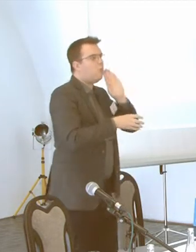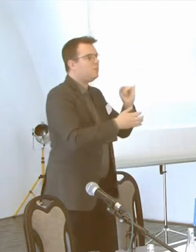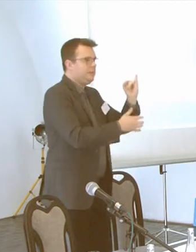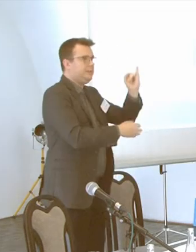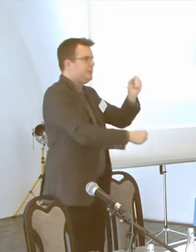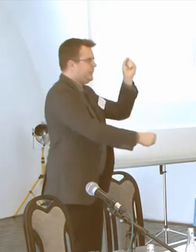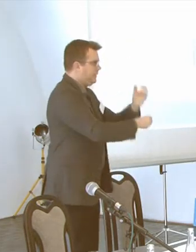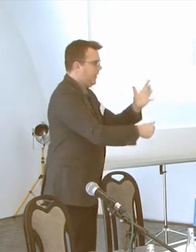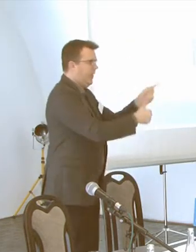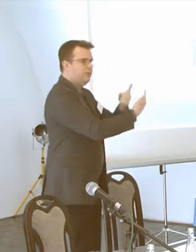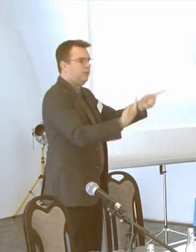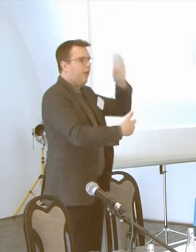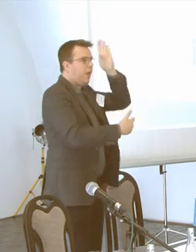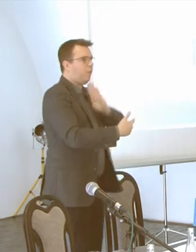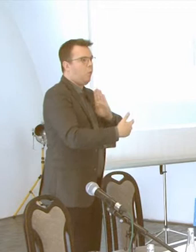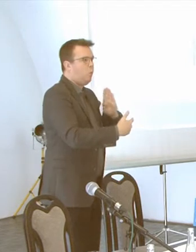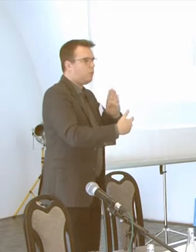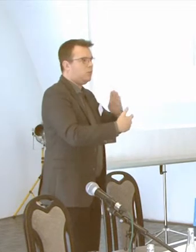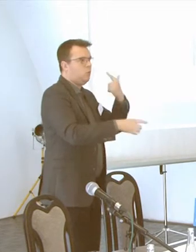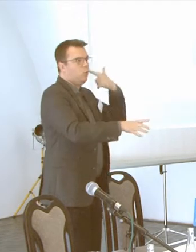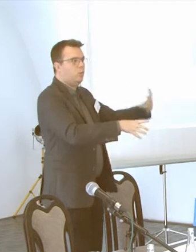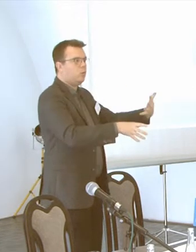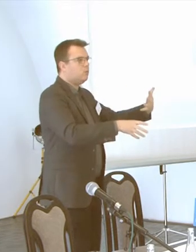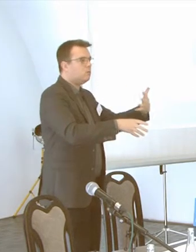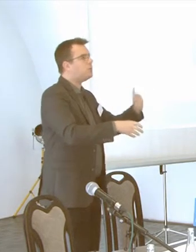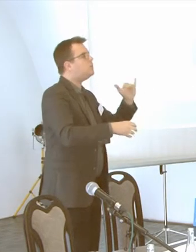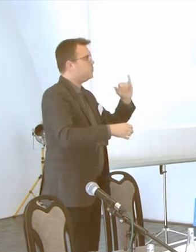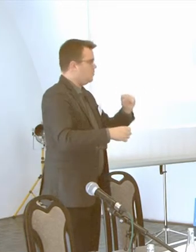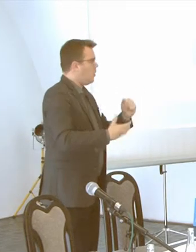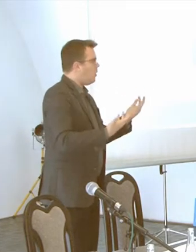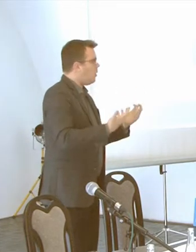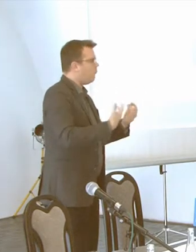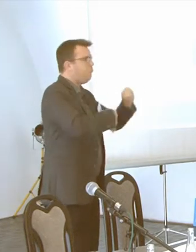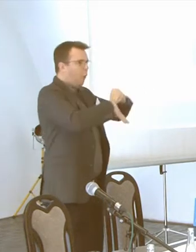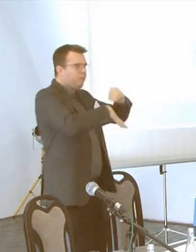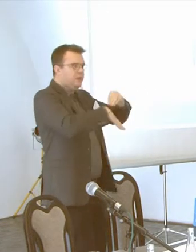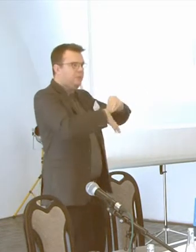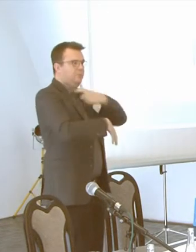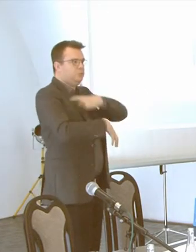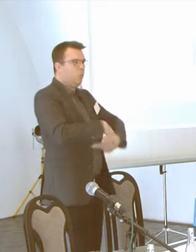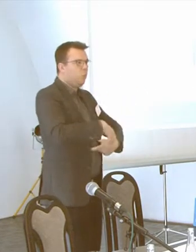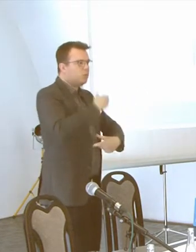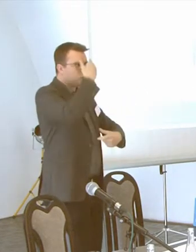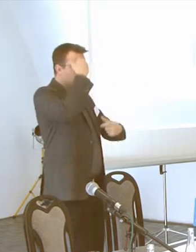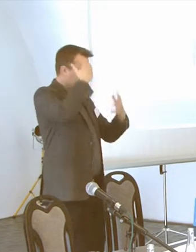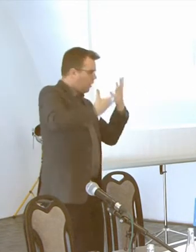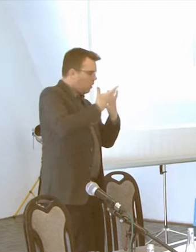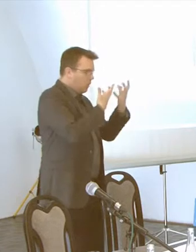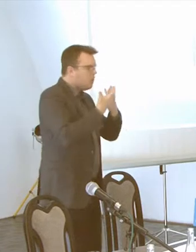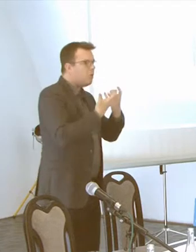But everyone knows that if in acute situation where it's serious, you're in the accident, you are very influenced